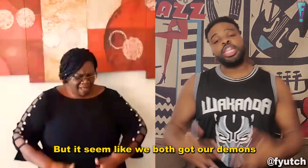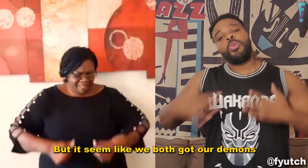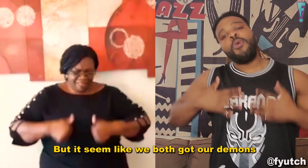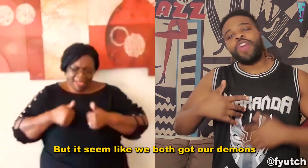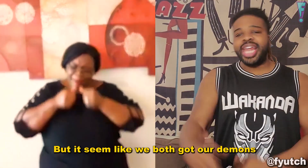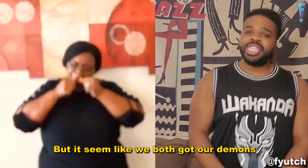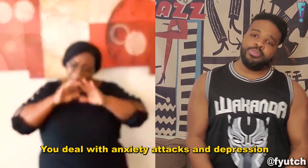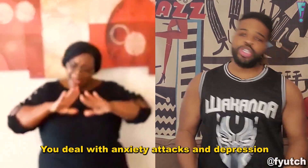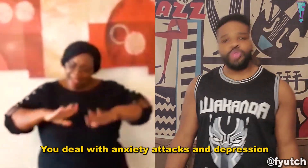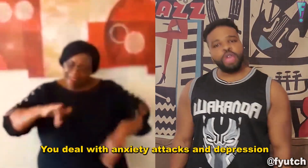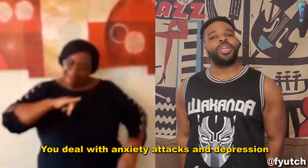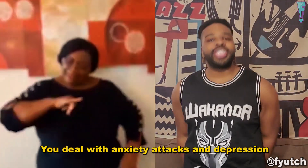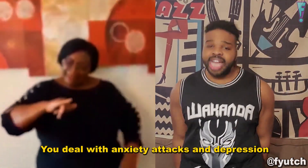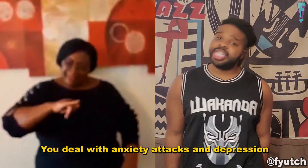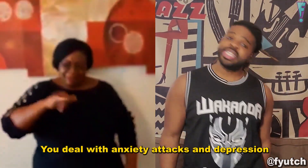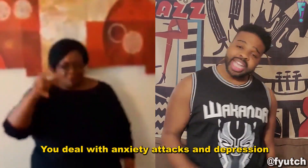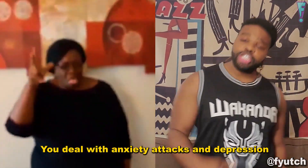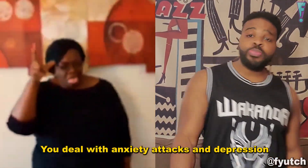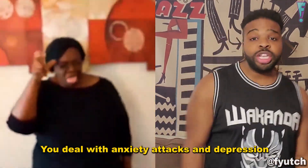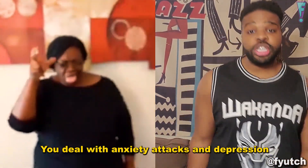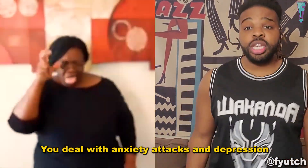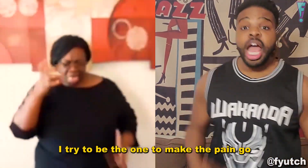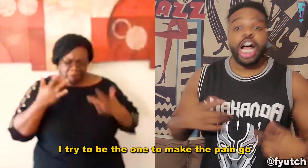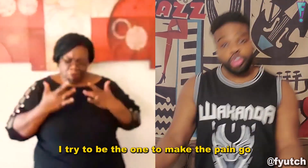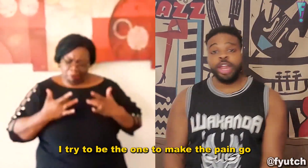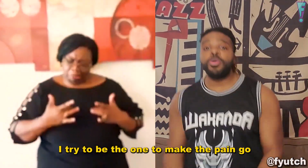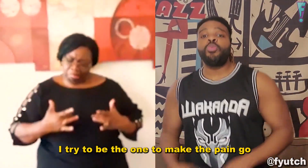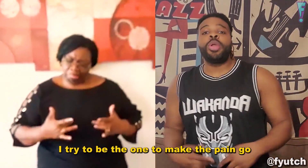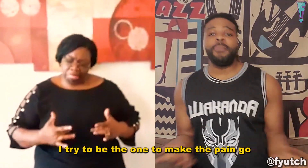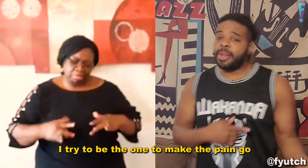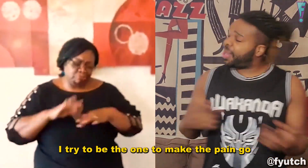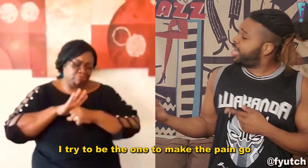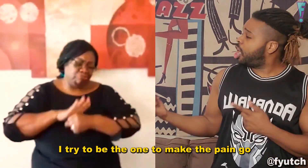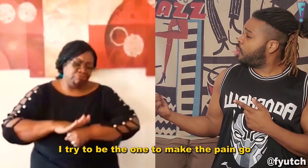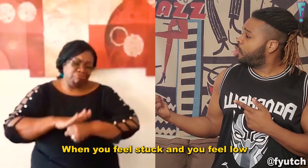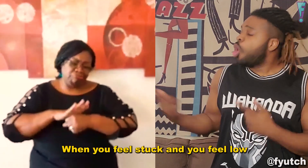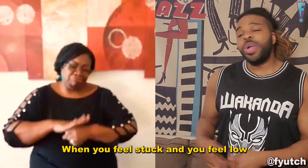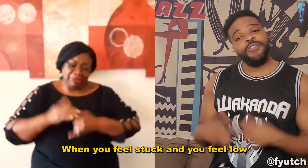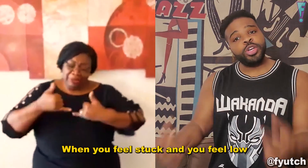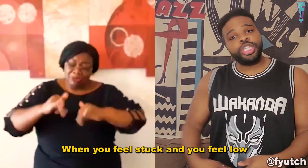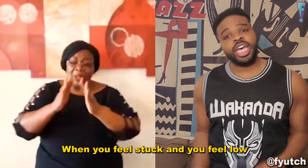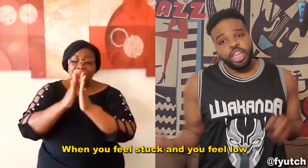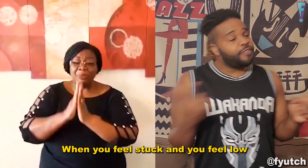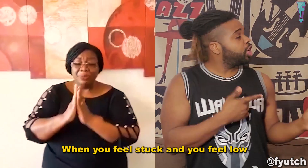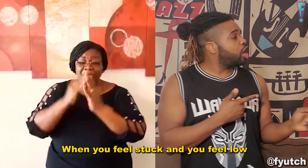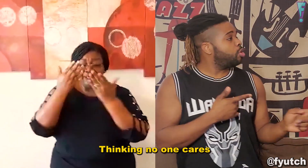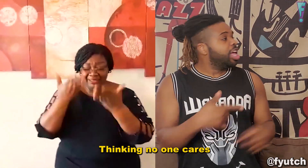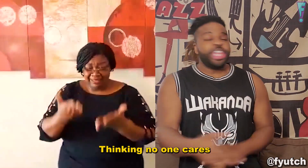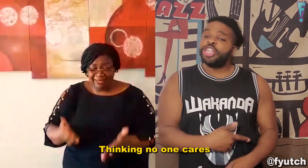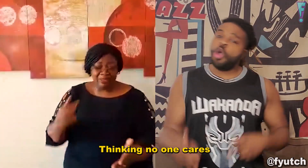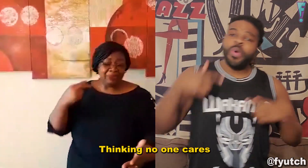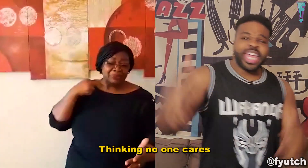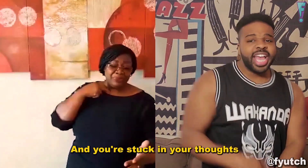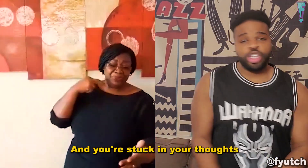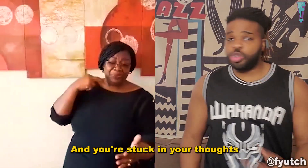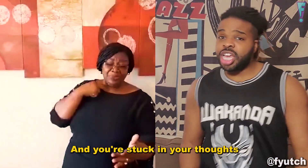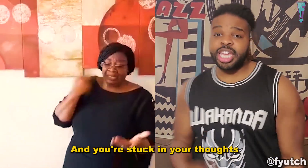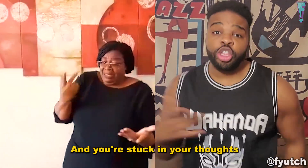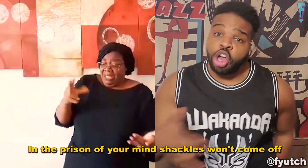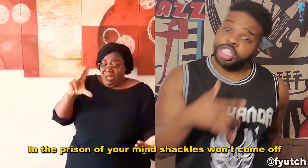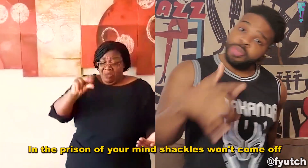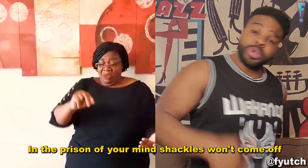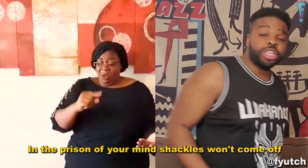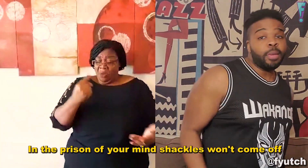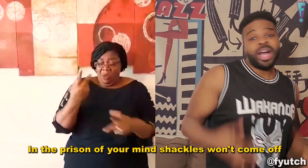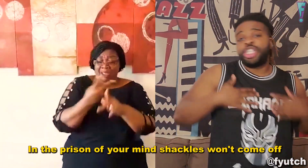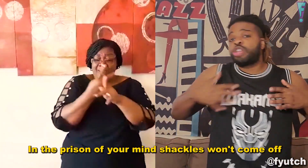But it seems like we both got a demon to deal with, anxiety attacks and the pressure. I try to be the one that made the pain go. When you feel stuck and you feel low, thinking no one cares and you stuck in